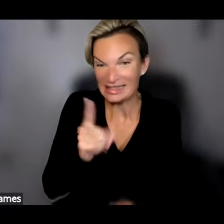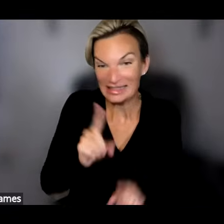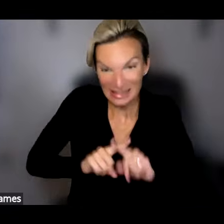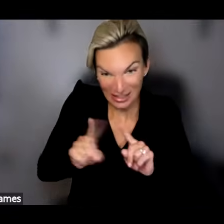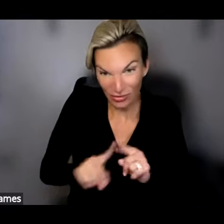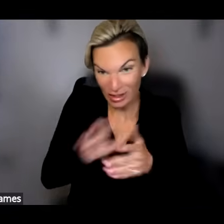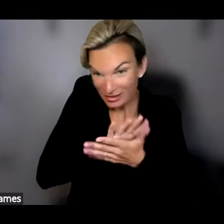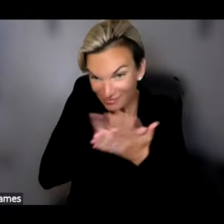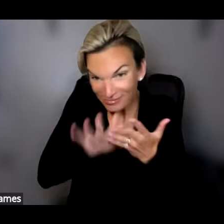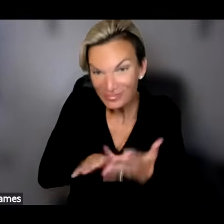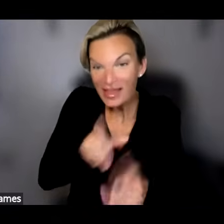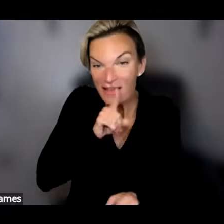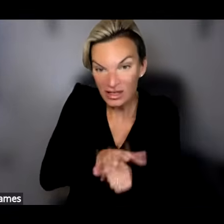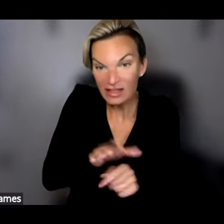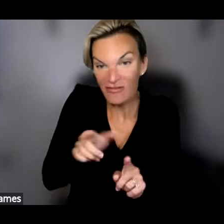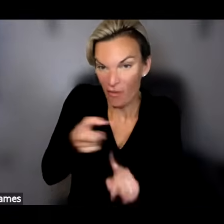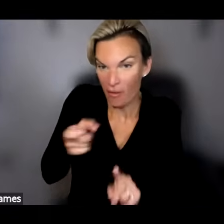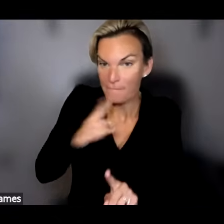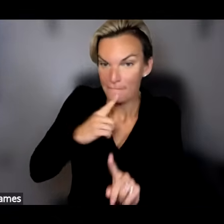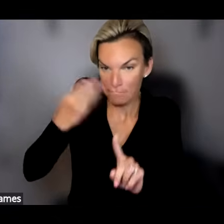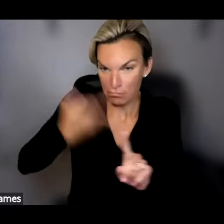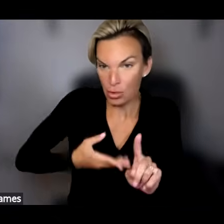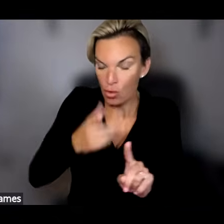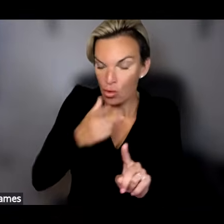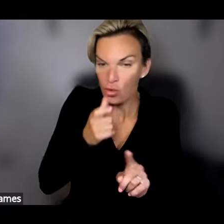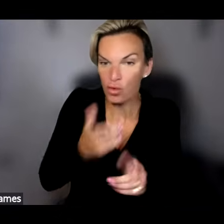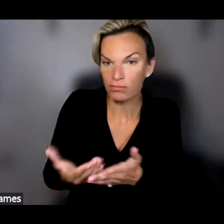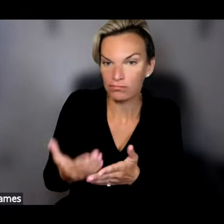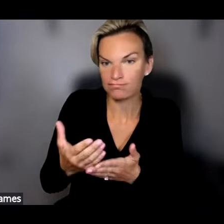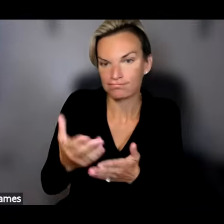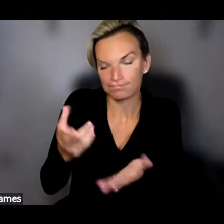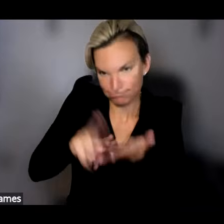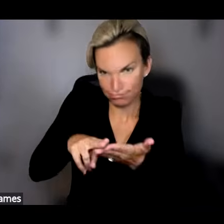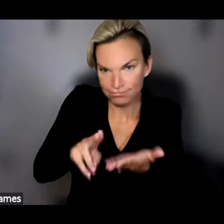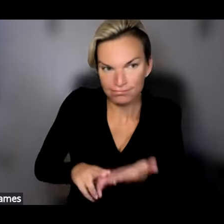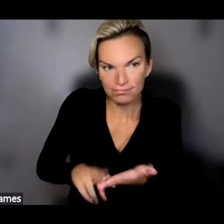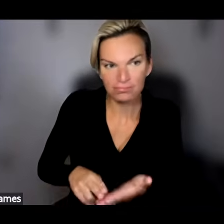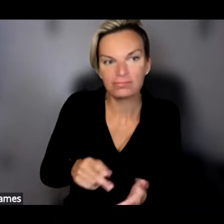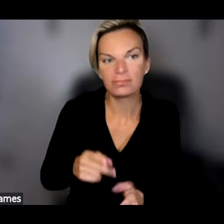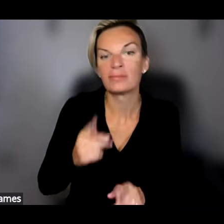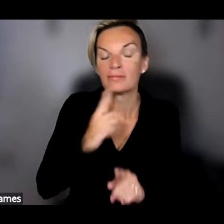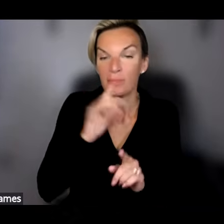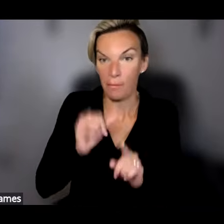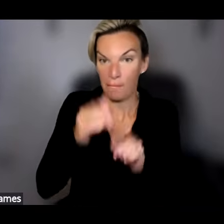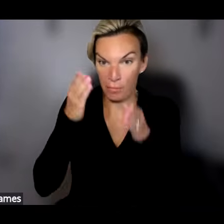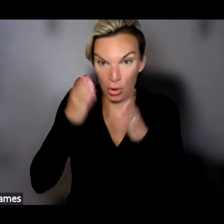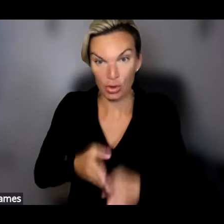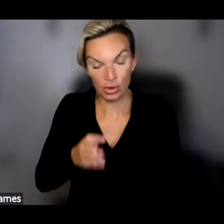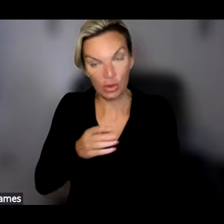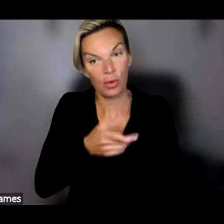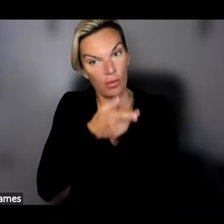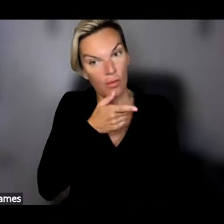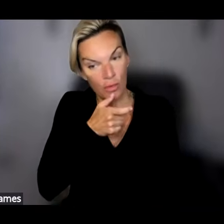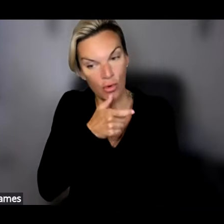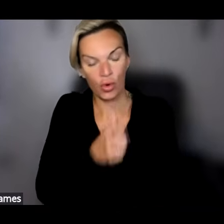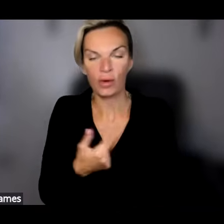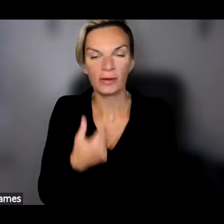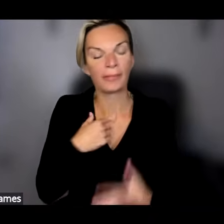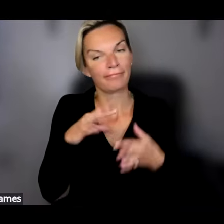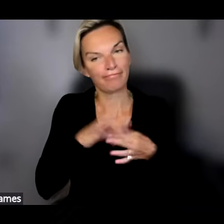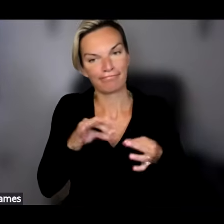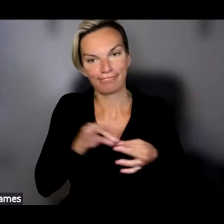petition signers who swore that the circulator who signed was not the person who presented them with the